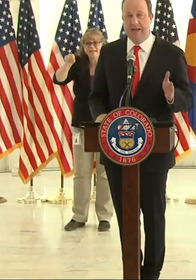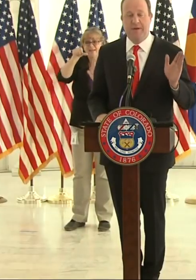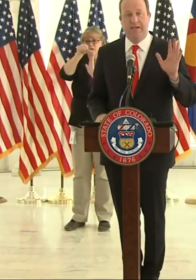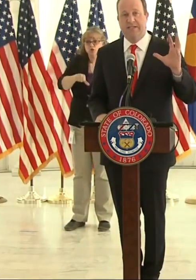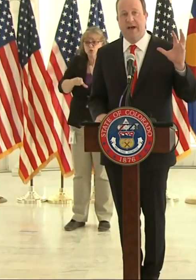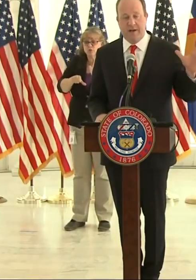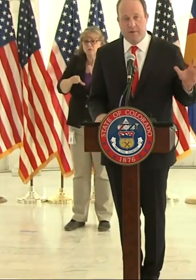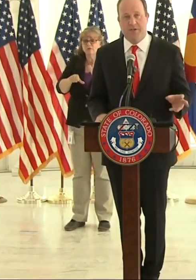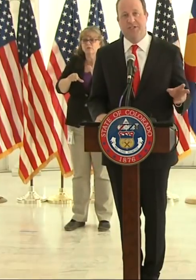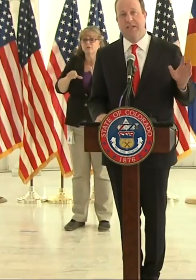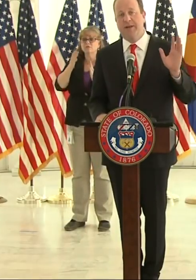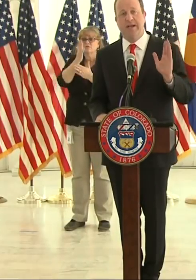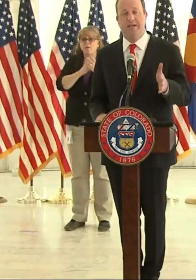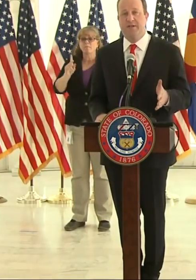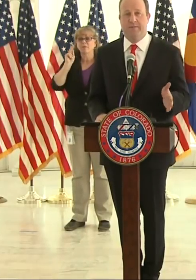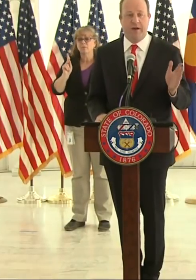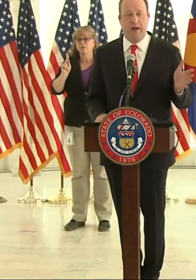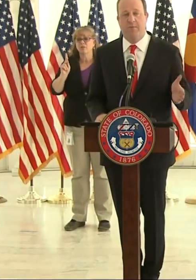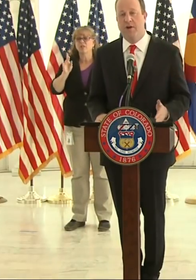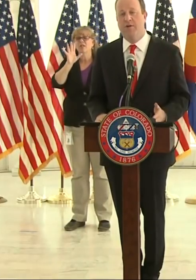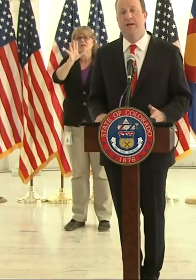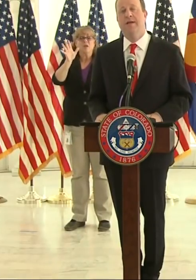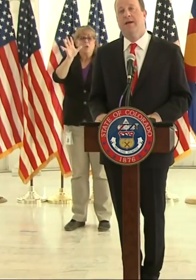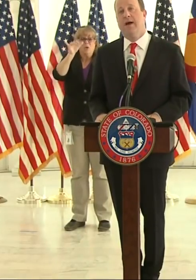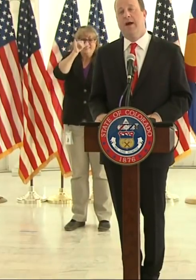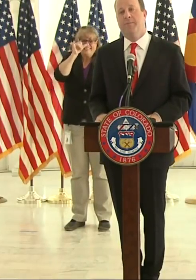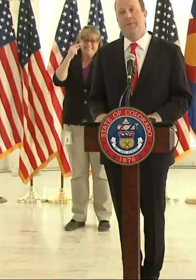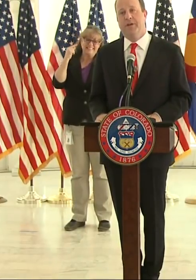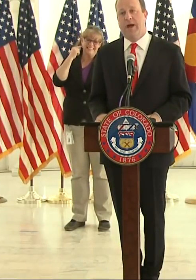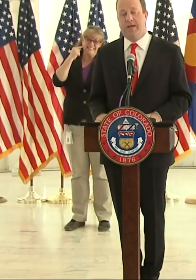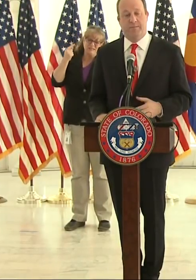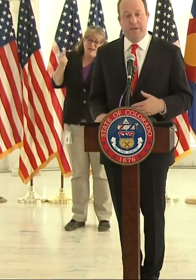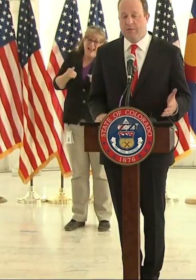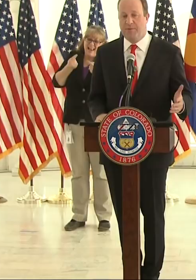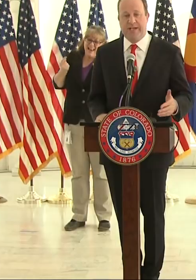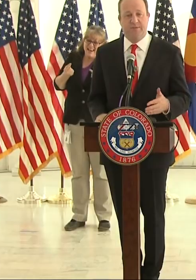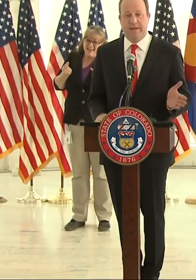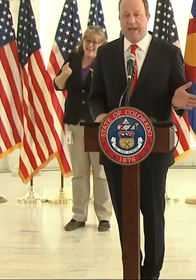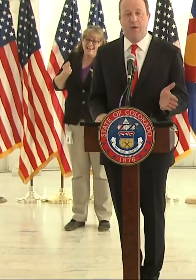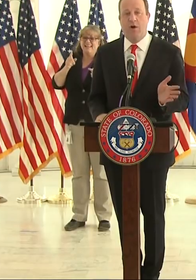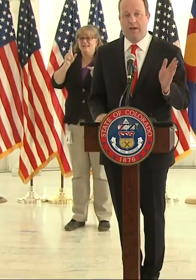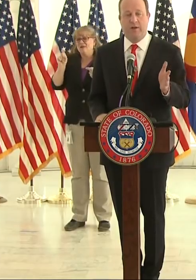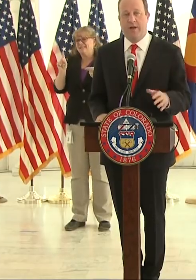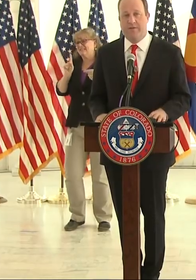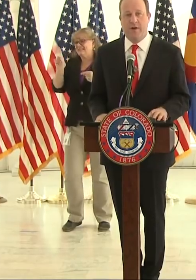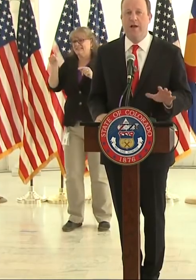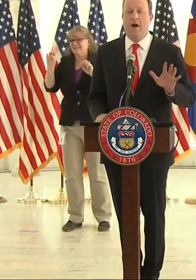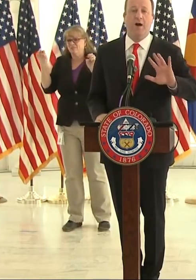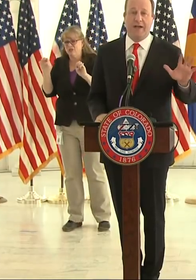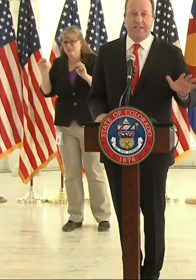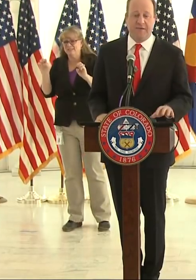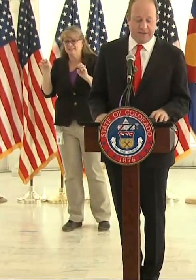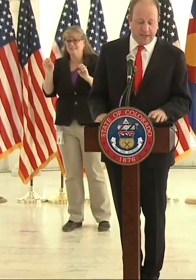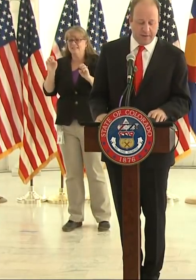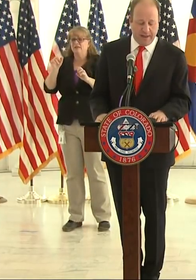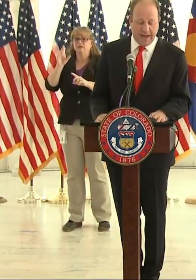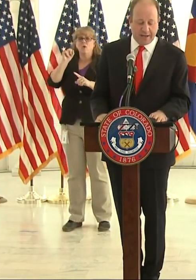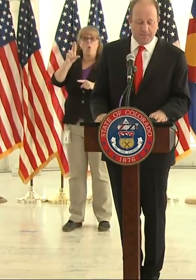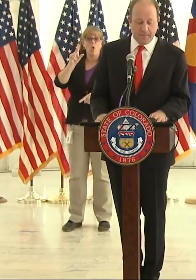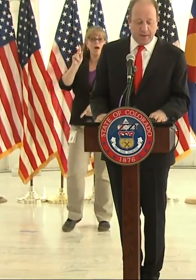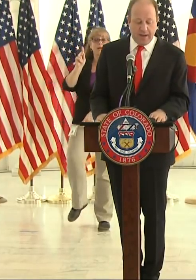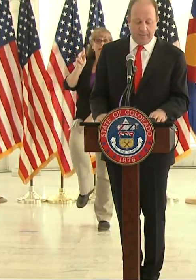can't get in because it's not an emergency, but I need to do something, my crown broke. You know, knee replacement, they can't walk, they're waiting for it. All that stuff is